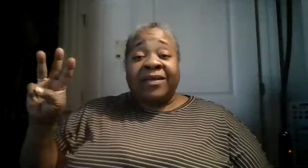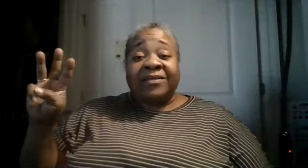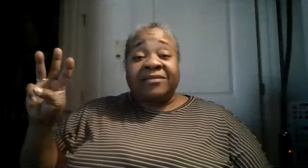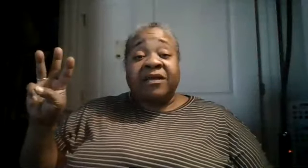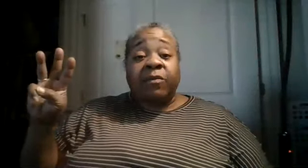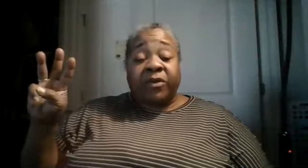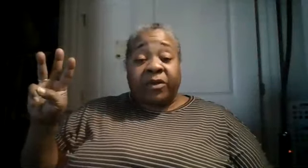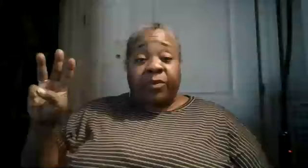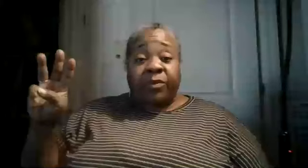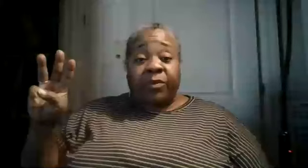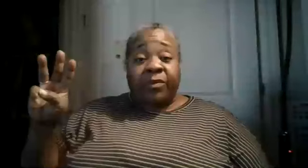Y-E-L-L-O-W.